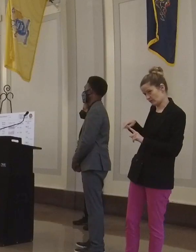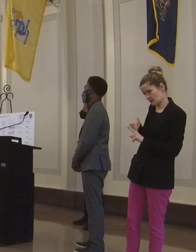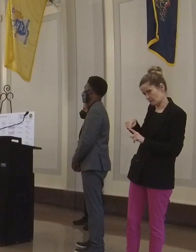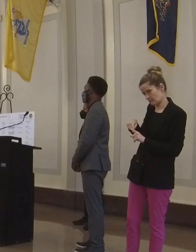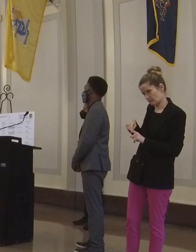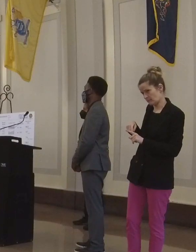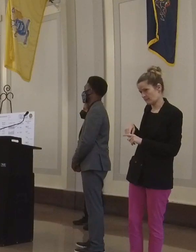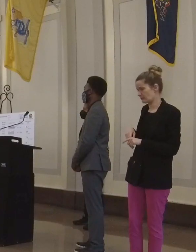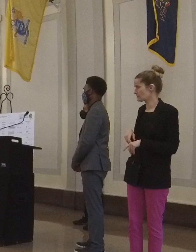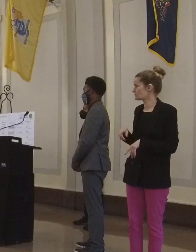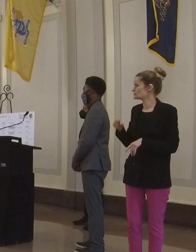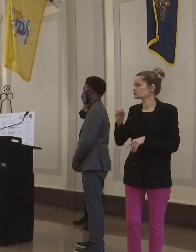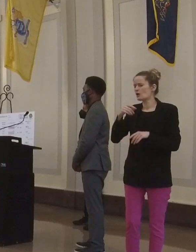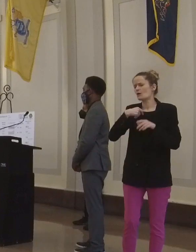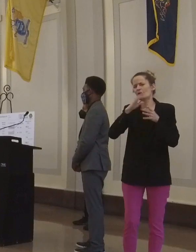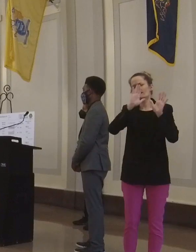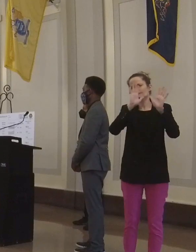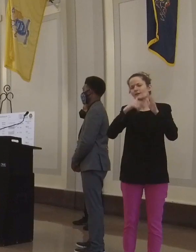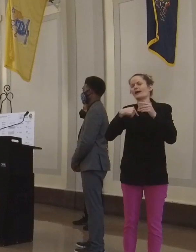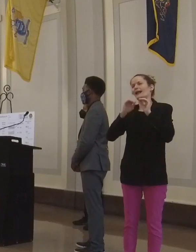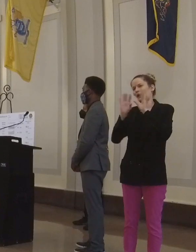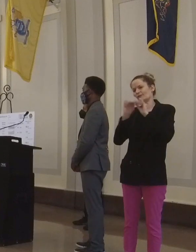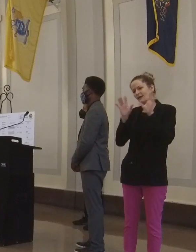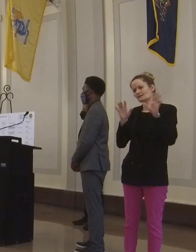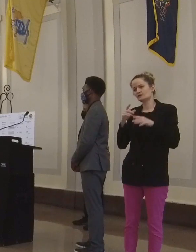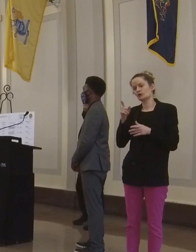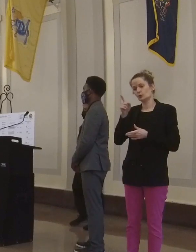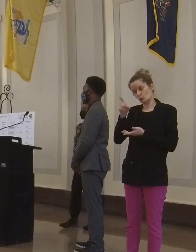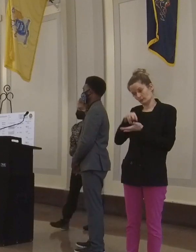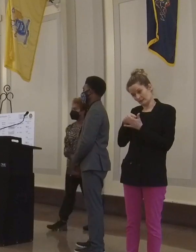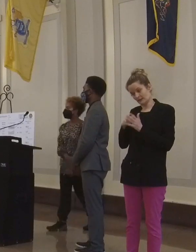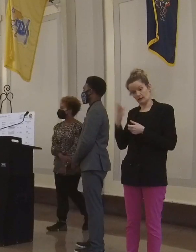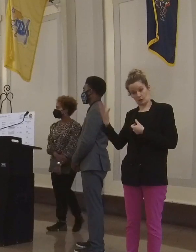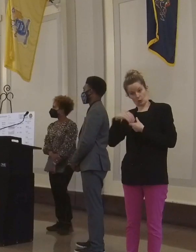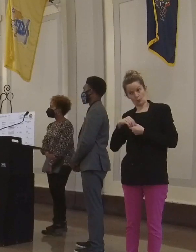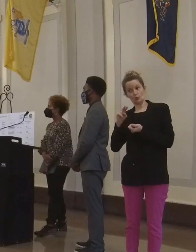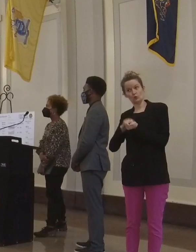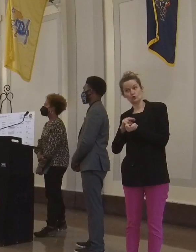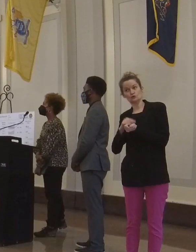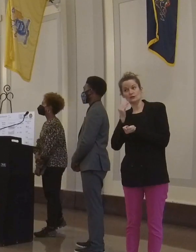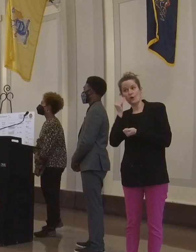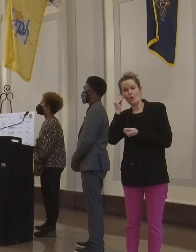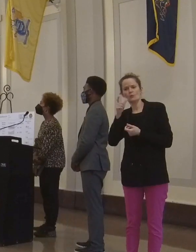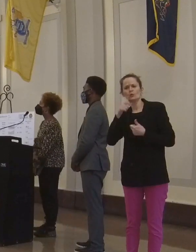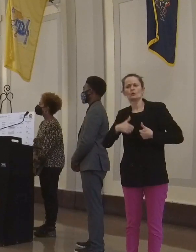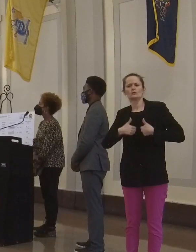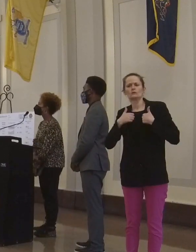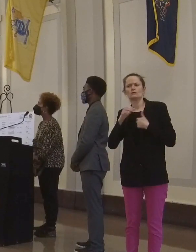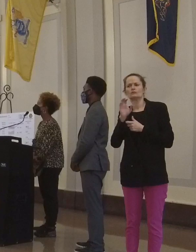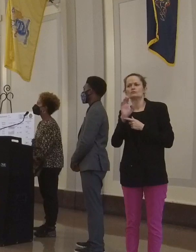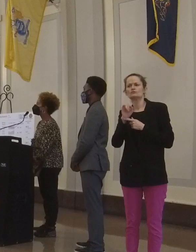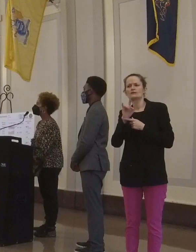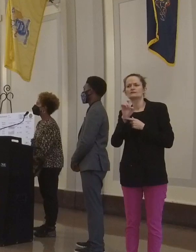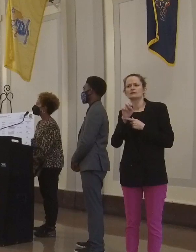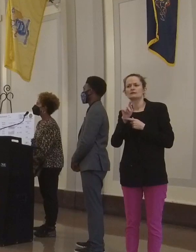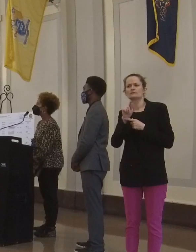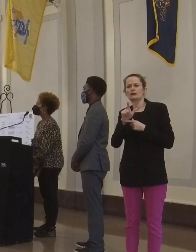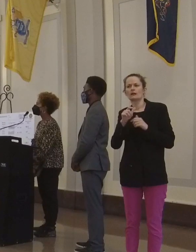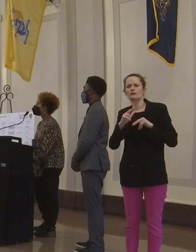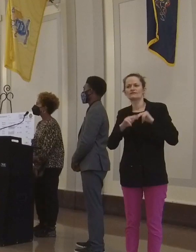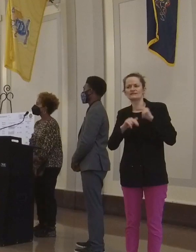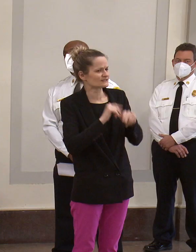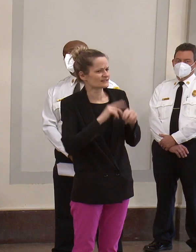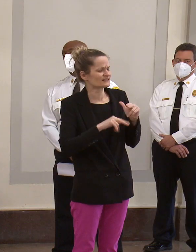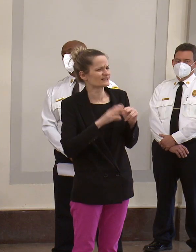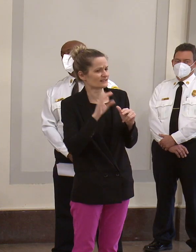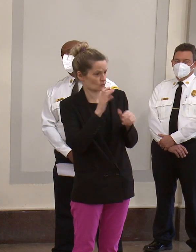the city limits, are those people eligible for a booster under the state's guidance, or are you prohibiting it within the